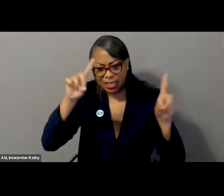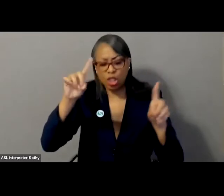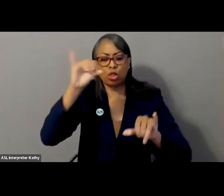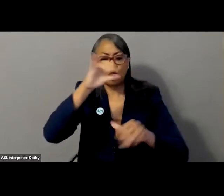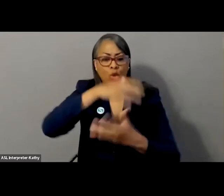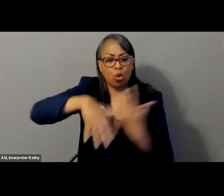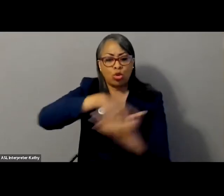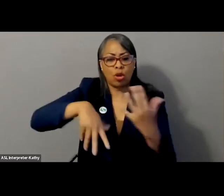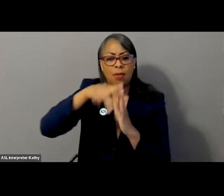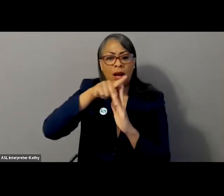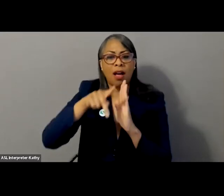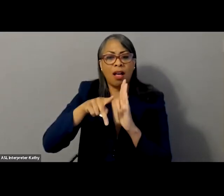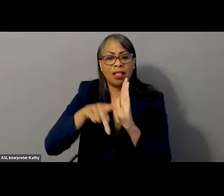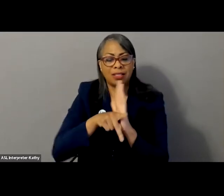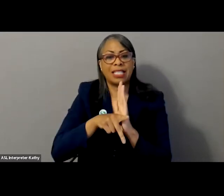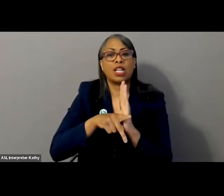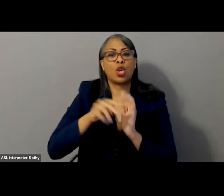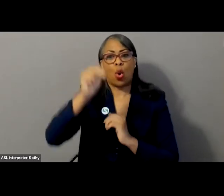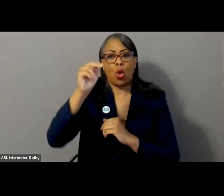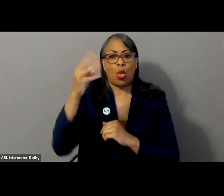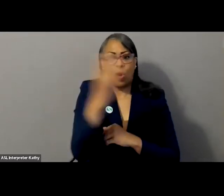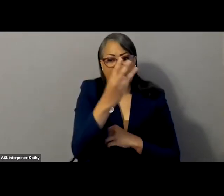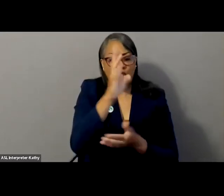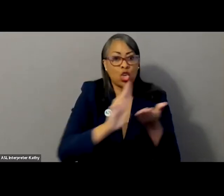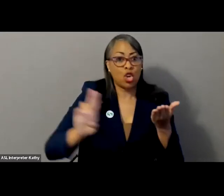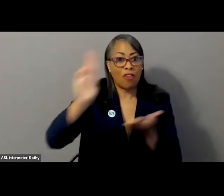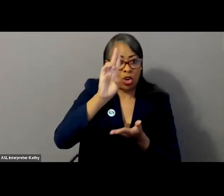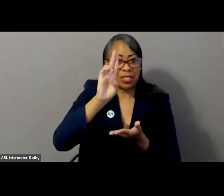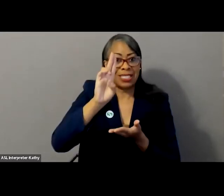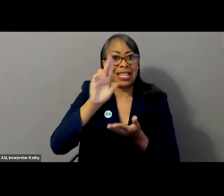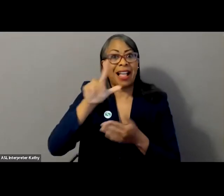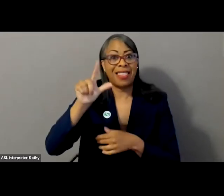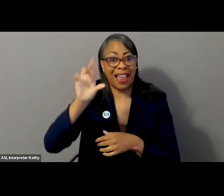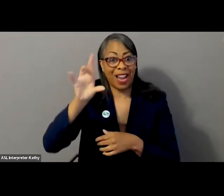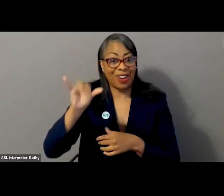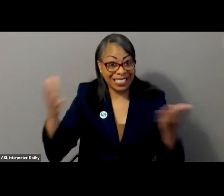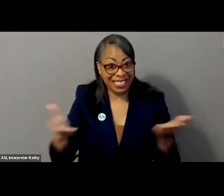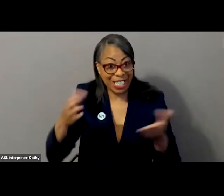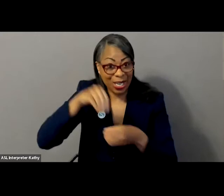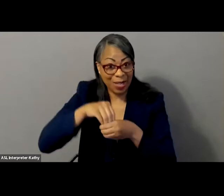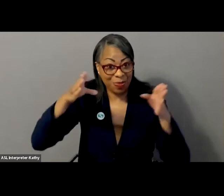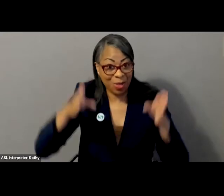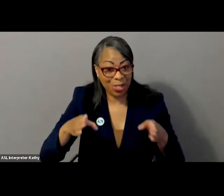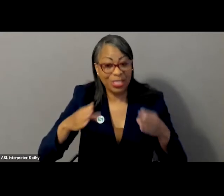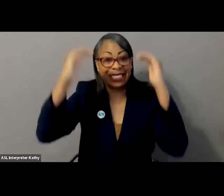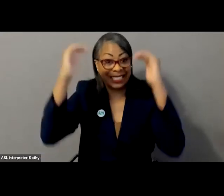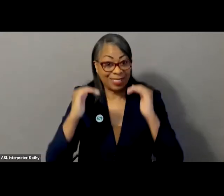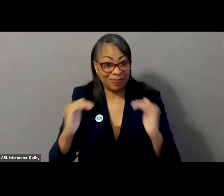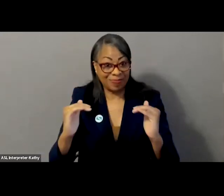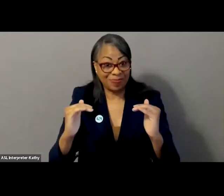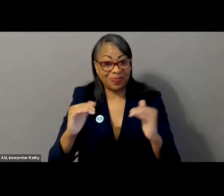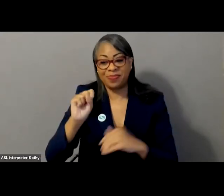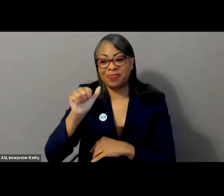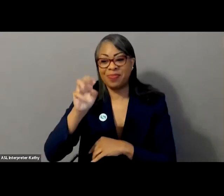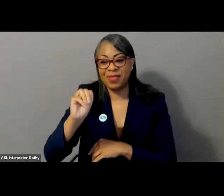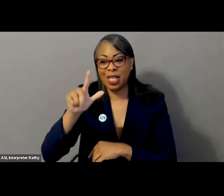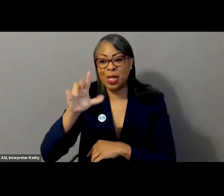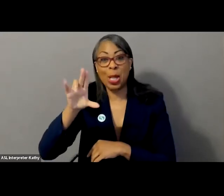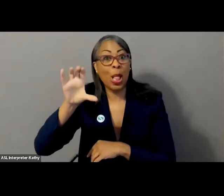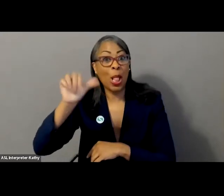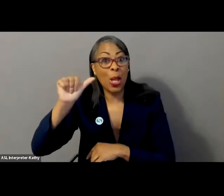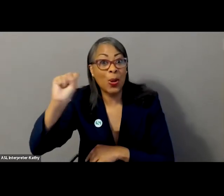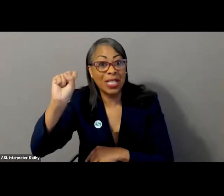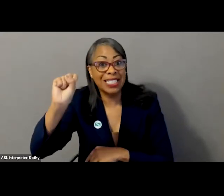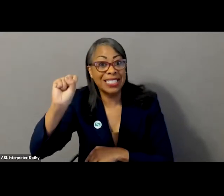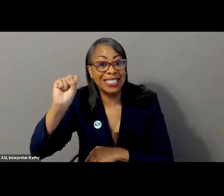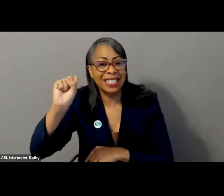Policy at Northwestern University. Larry's here live. Then we have Sam Lucas, who